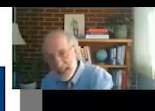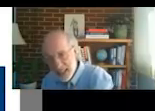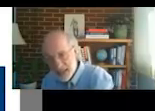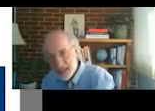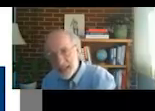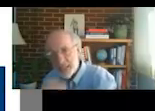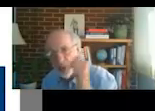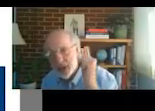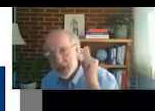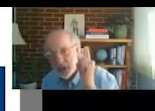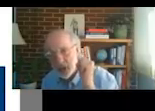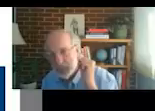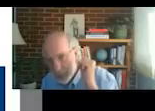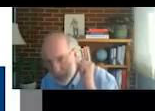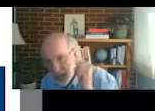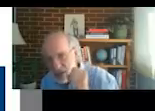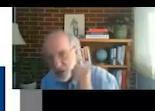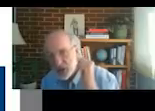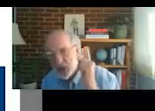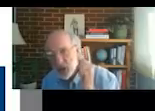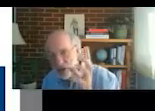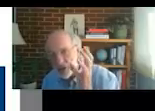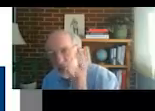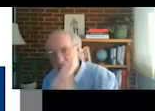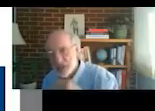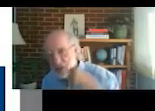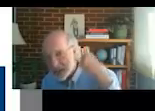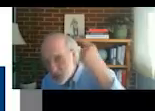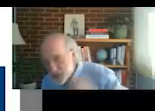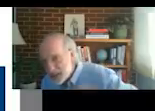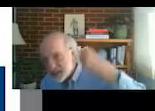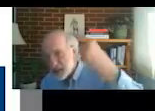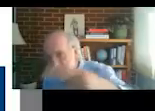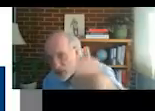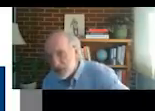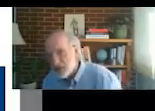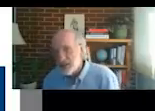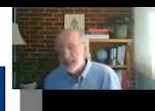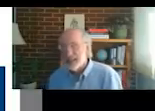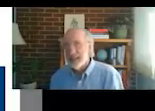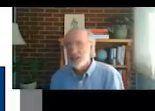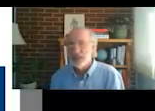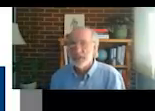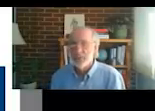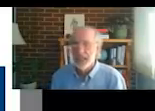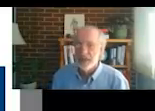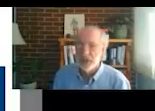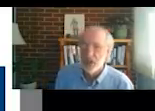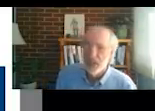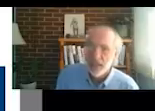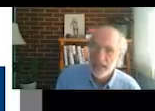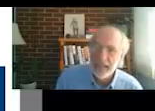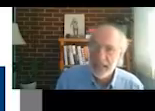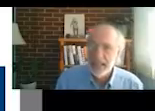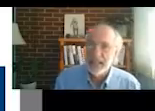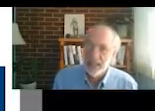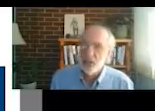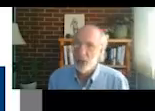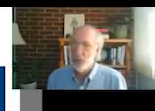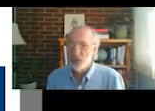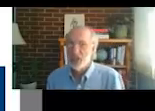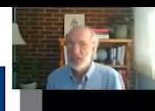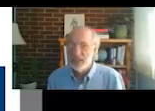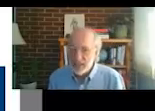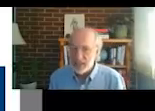the candy at that point. You're going to provide the consequence that will increase the likelihood that they engage in that behavior, again,